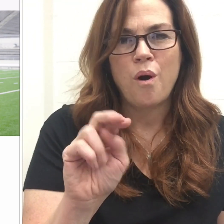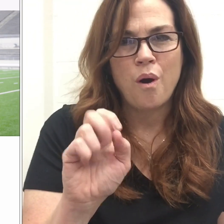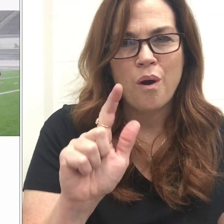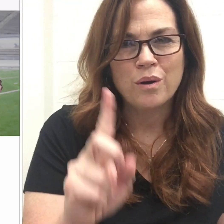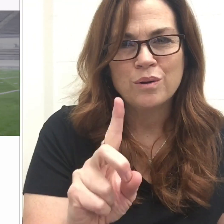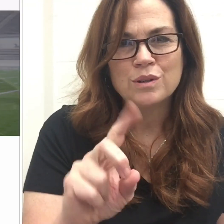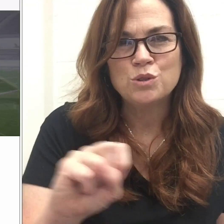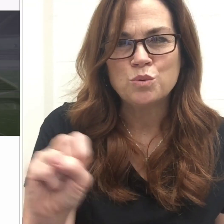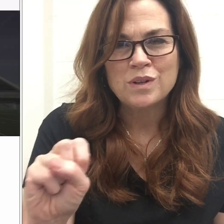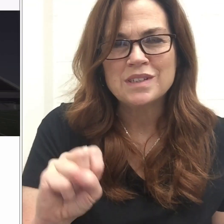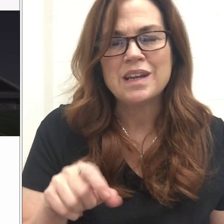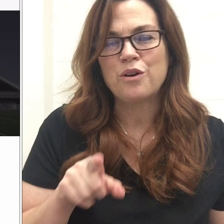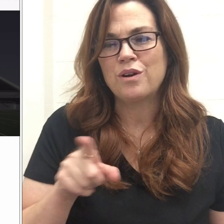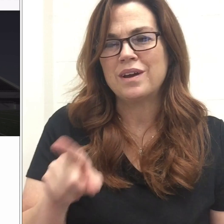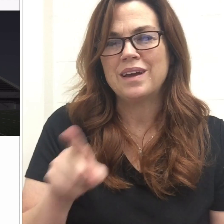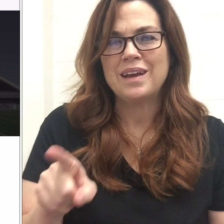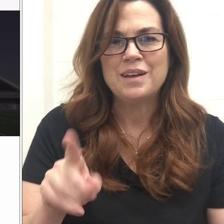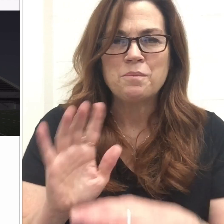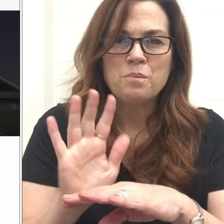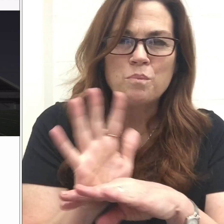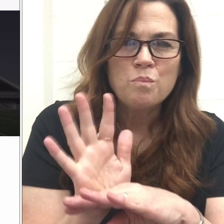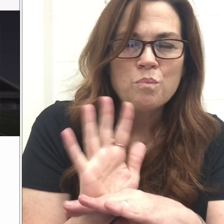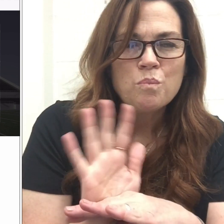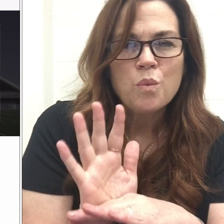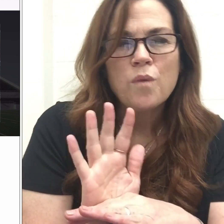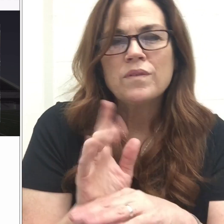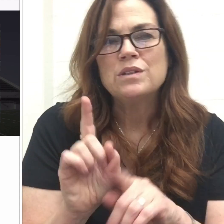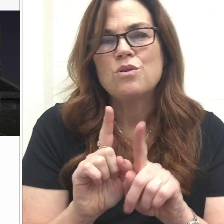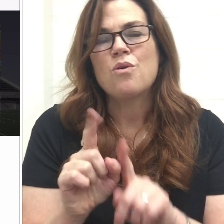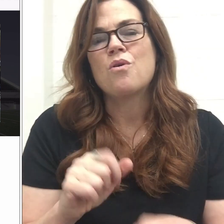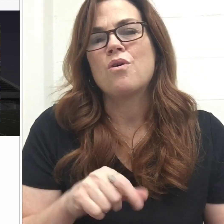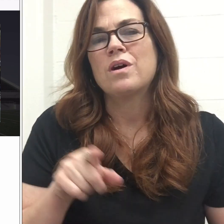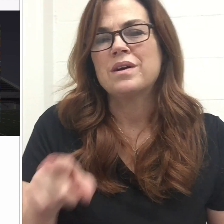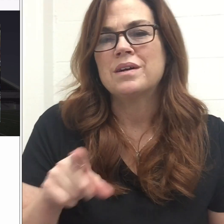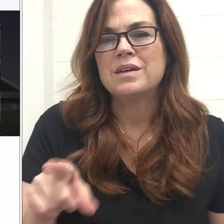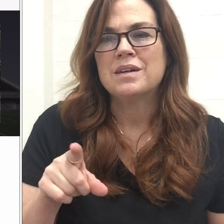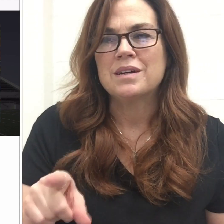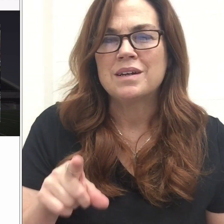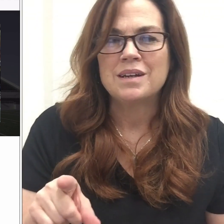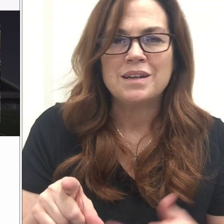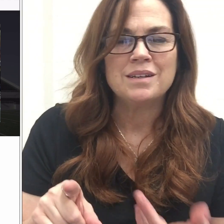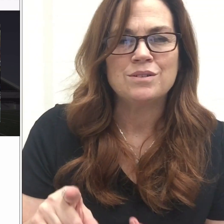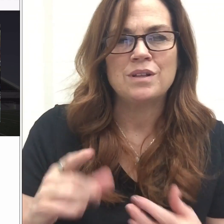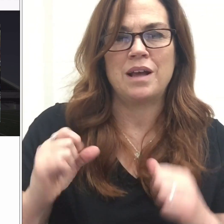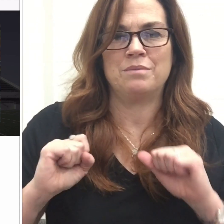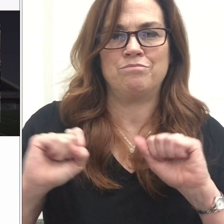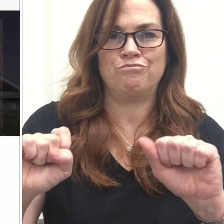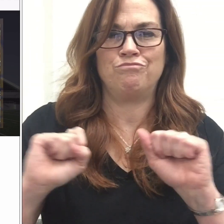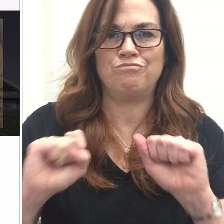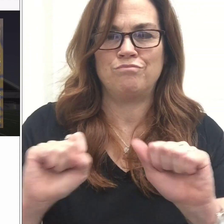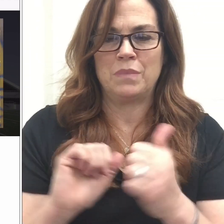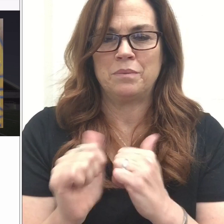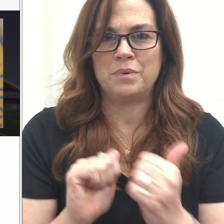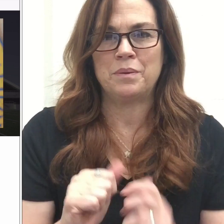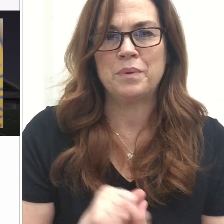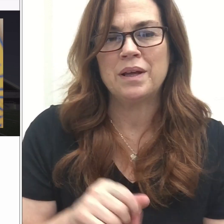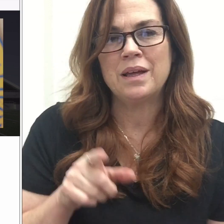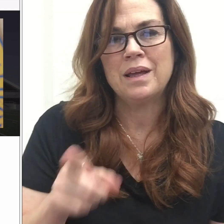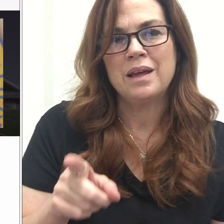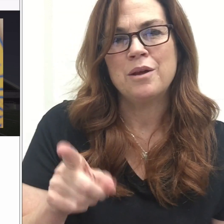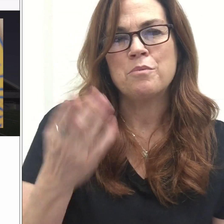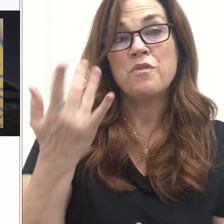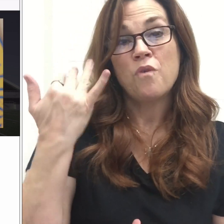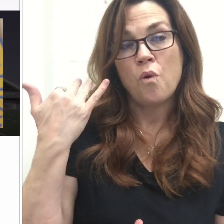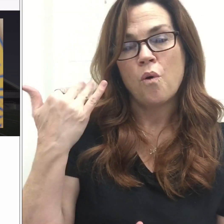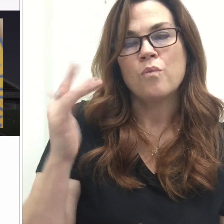is. The greatest bodybuilder of all time, the greatest action hero, movie star of all time, a governor, a goat